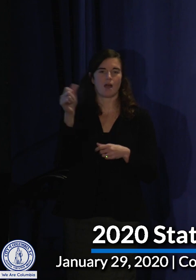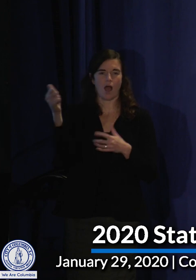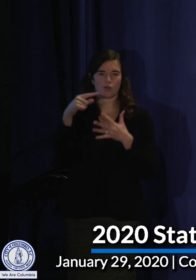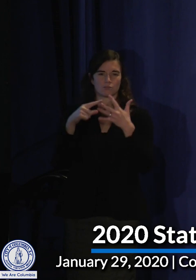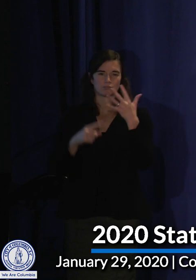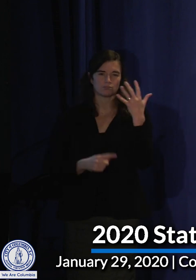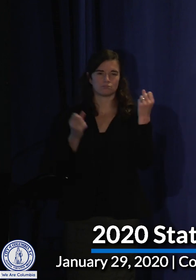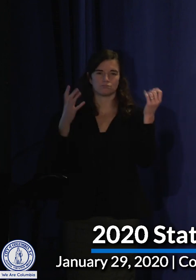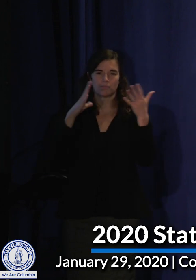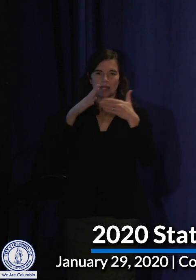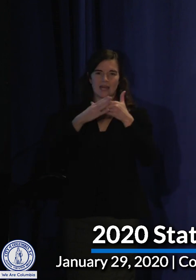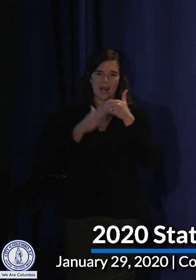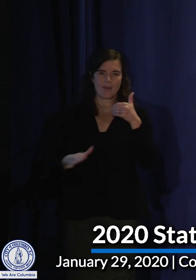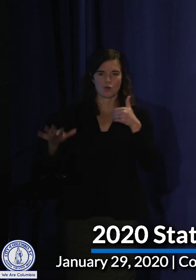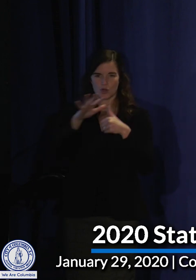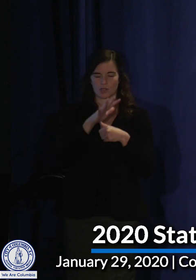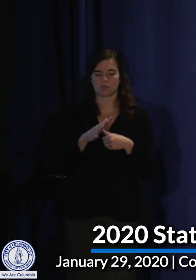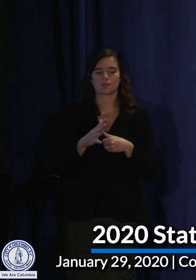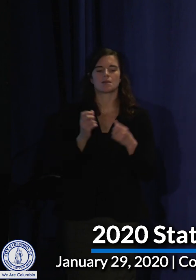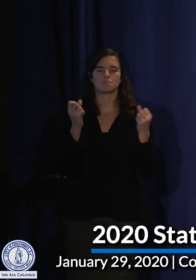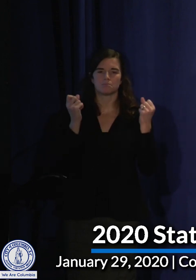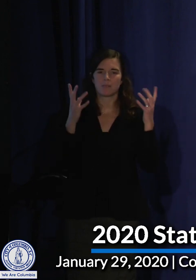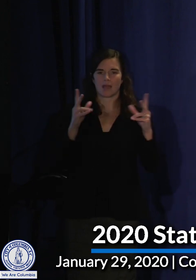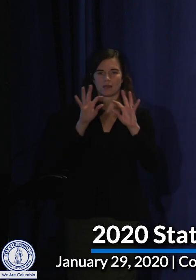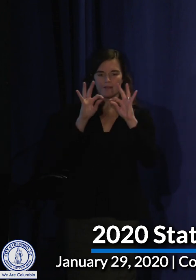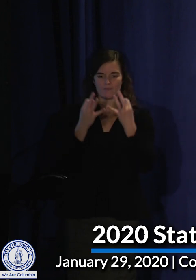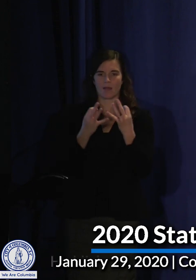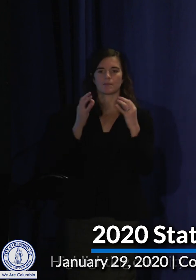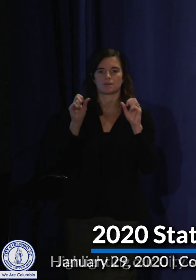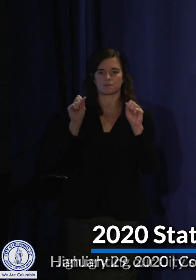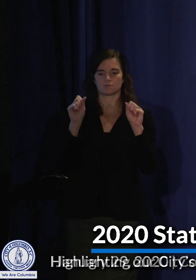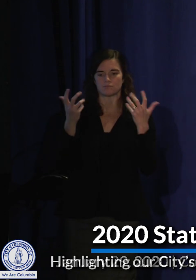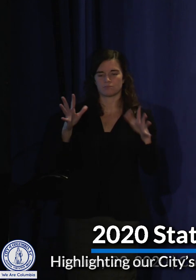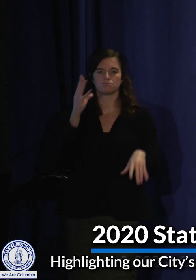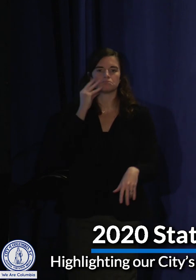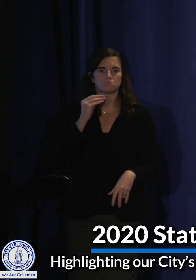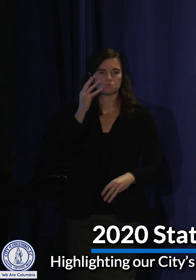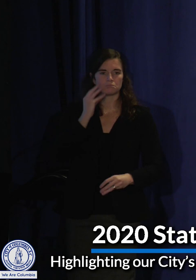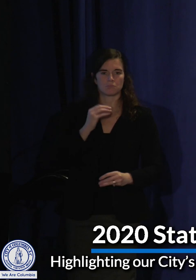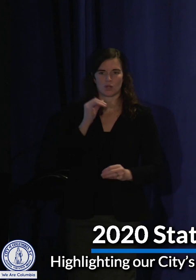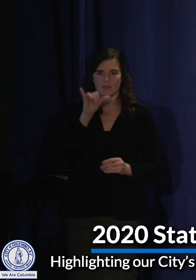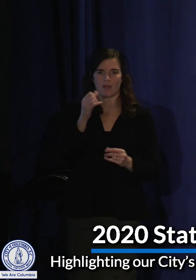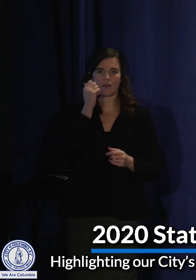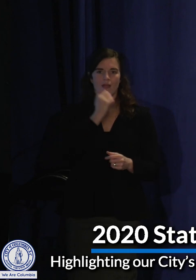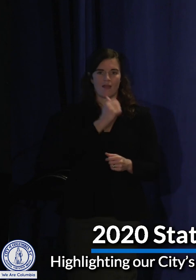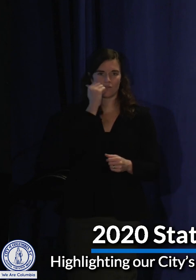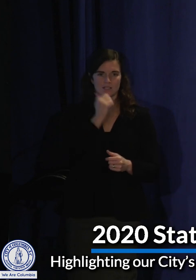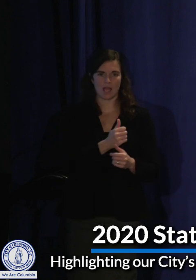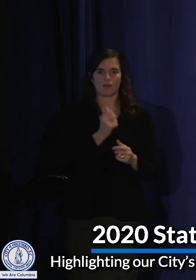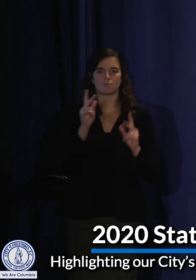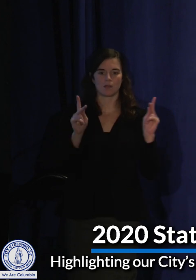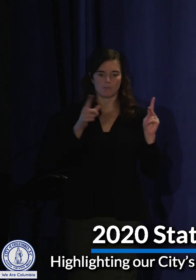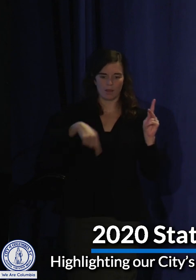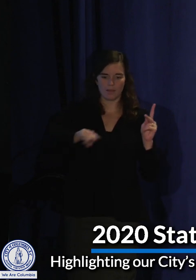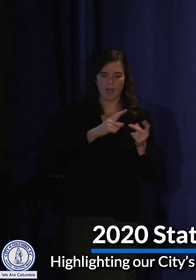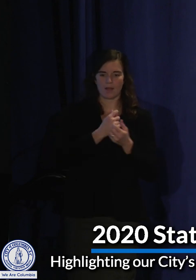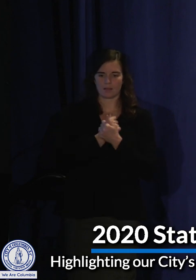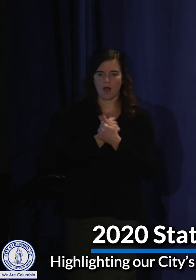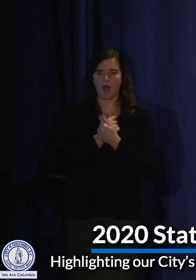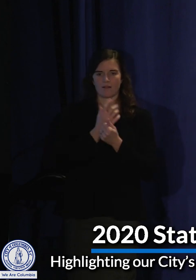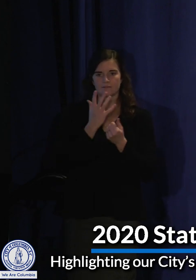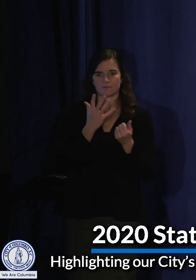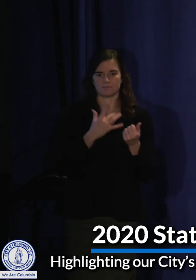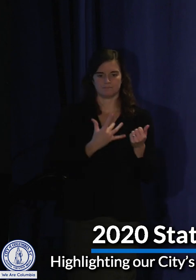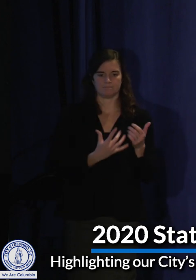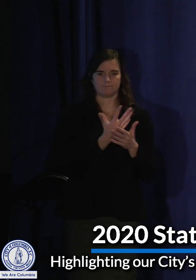this community feel that same pain of loss every day, losing loved ones. And I will tell you,